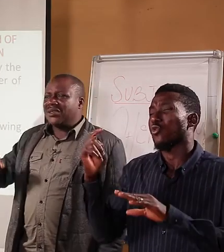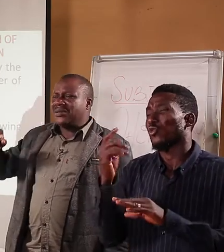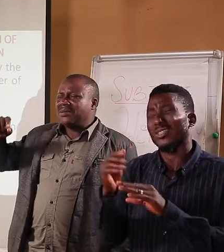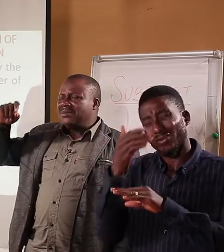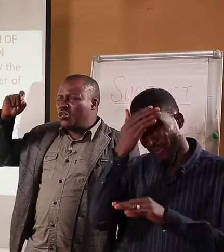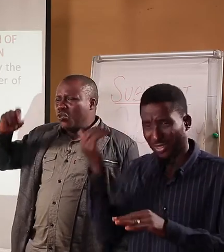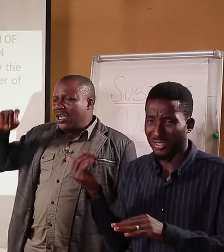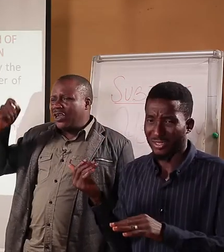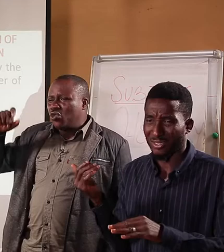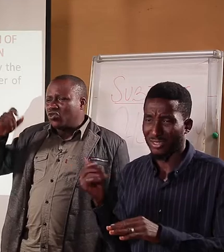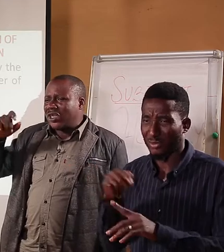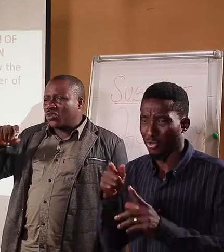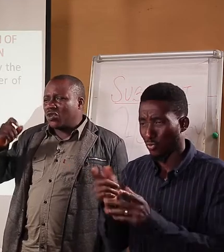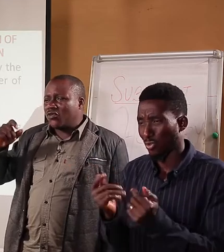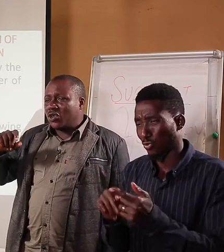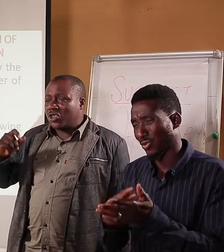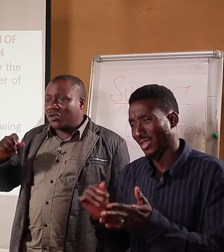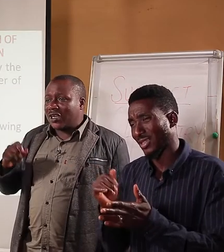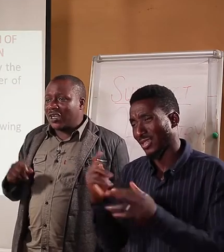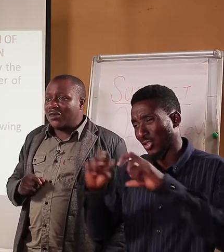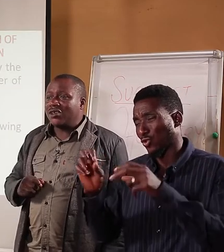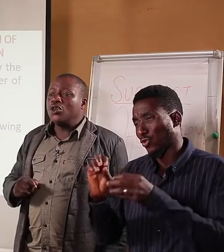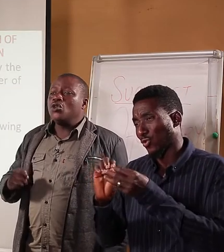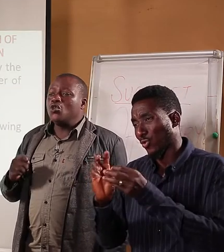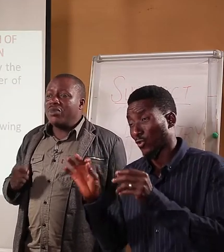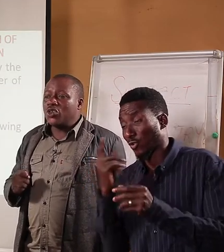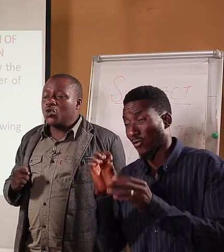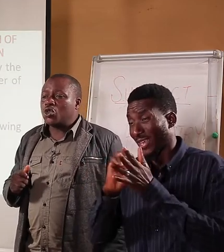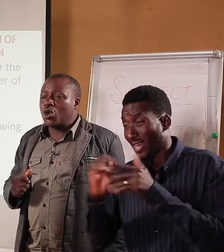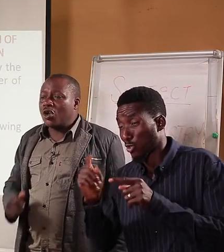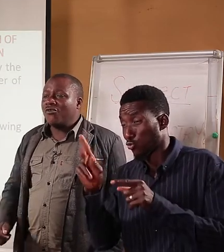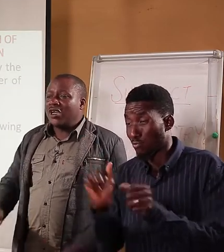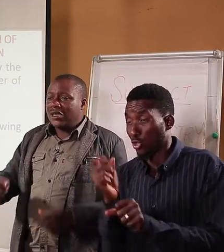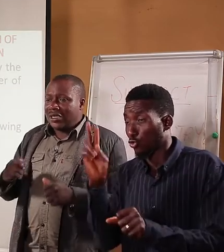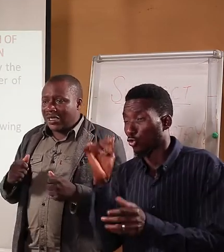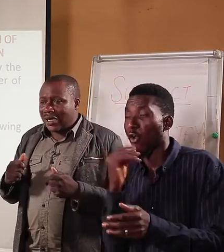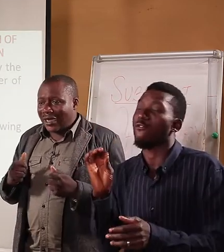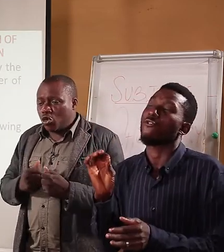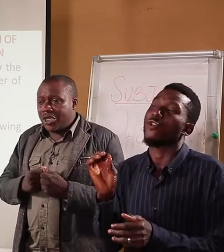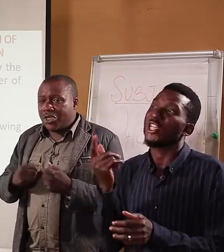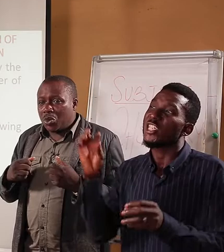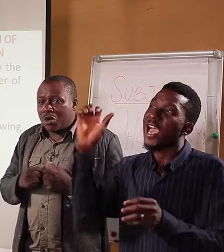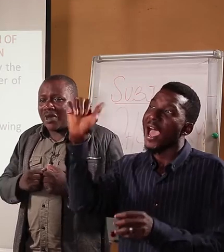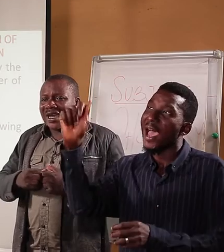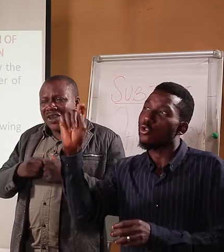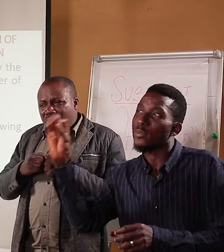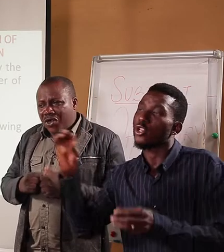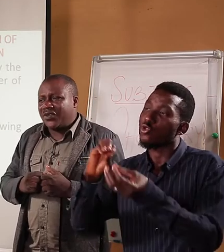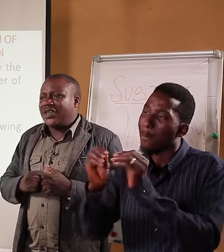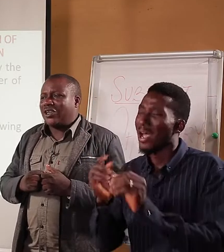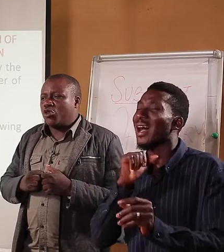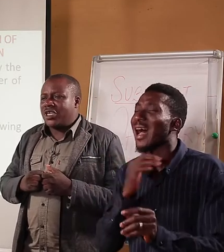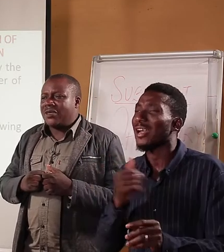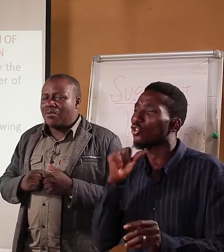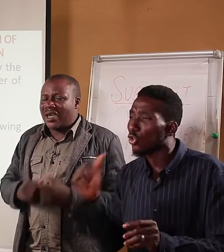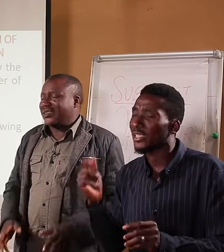forget, whenever you want to write the electronic configuration of an element, you make use of the atomic number and